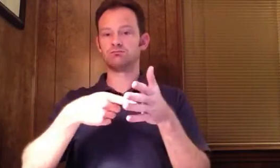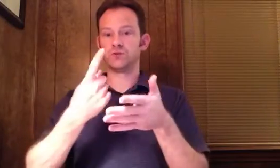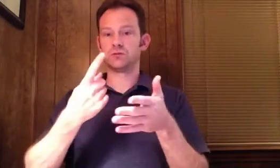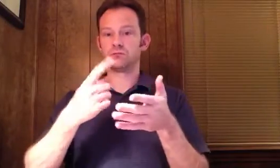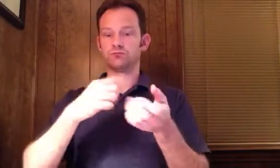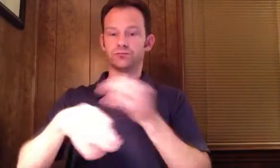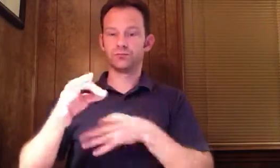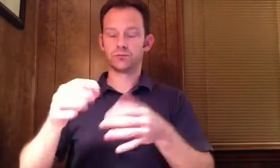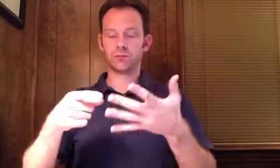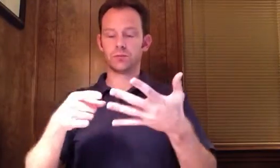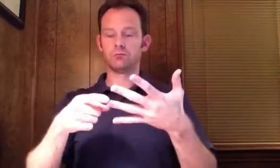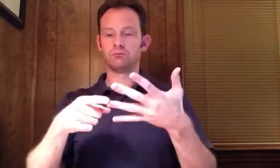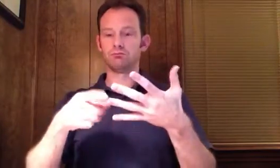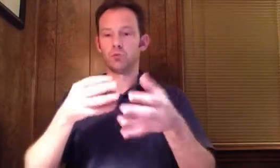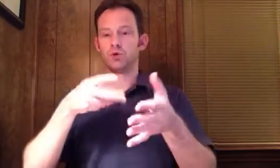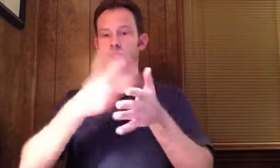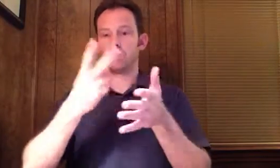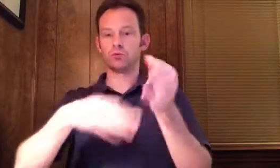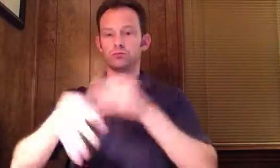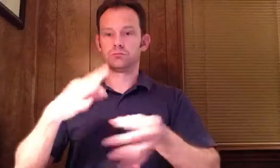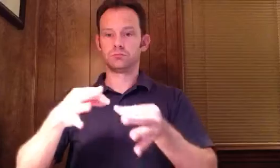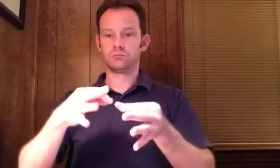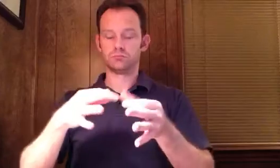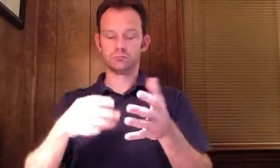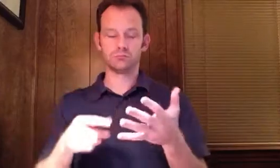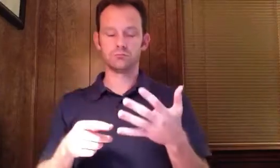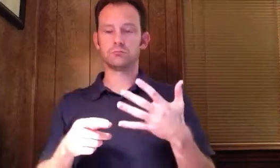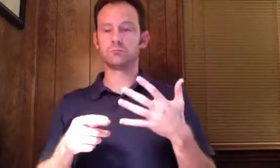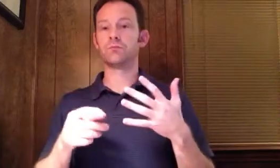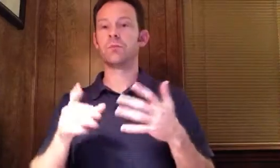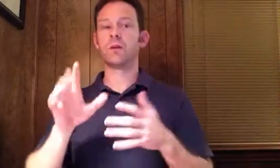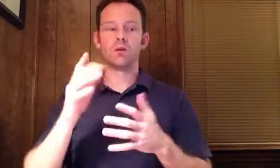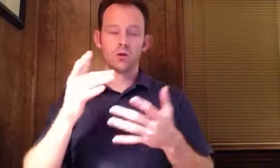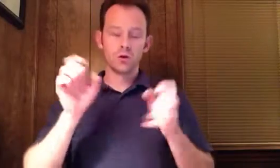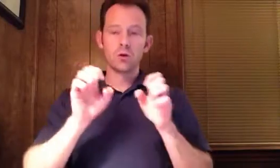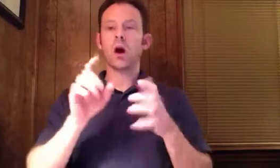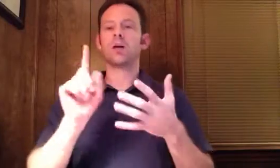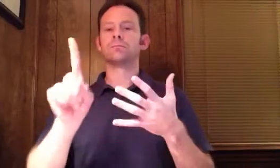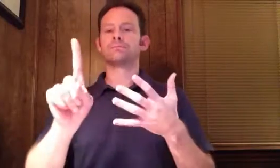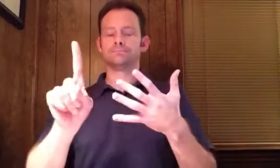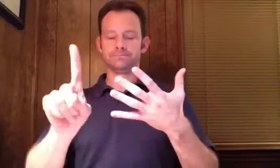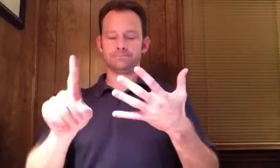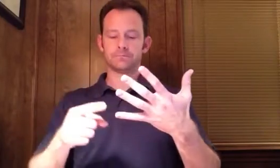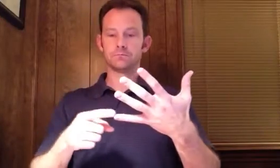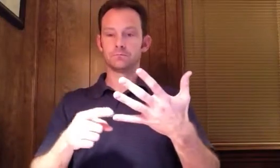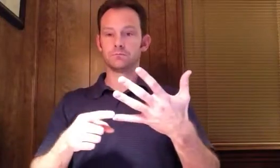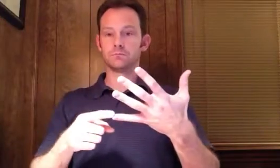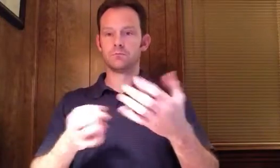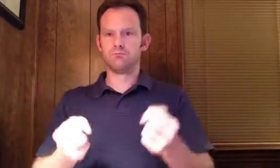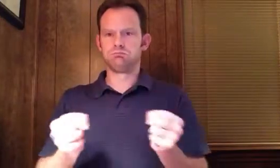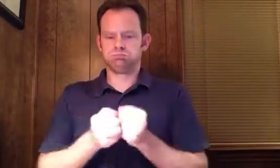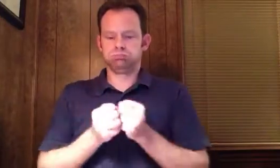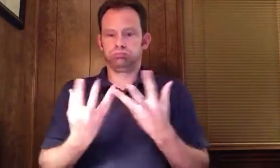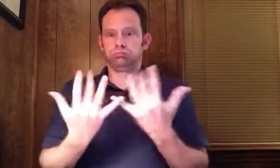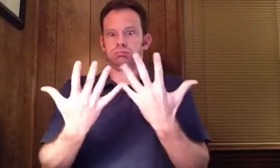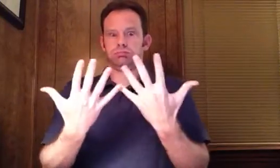And fourth is double replacement reactions. We will explore all, and fifth, combustion reactions. We'll explore all